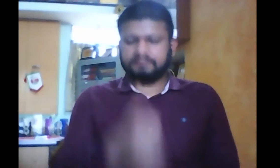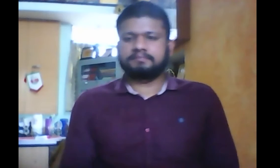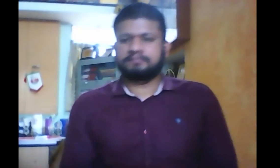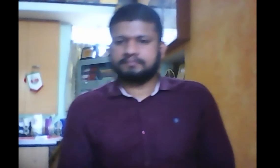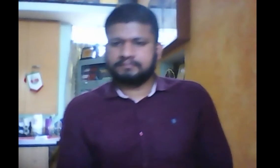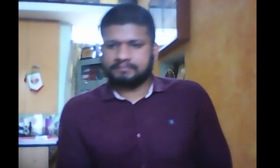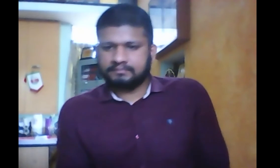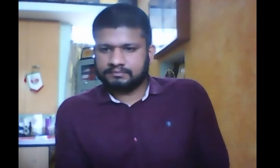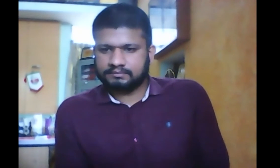Good.